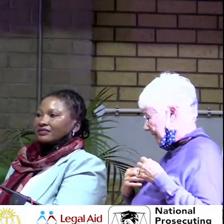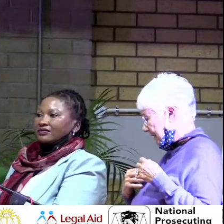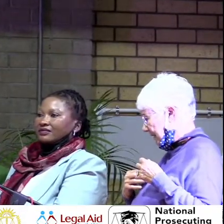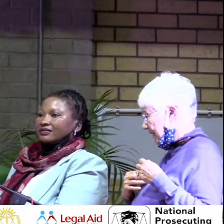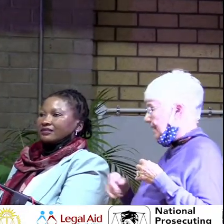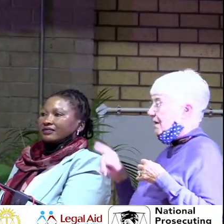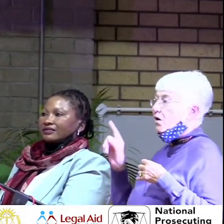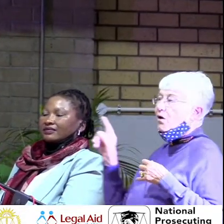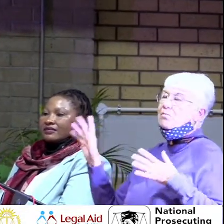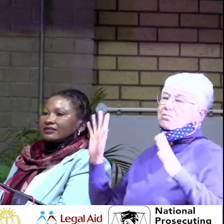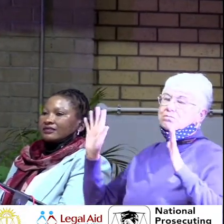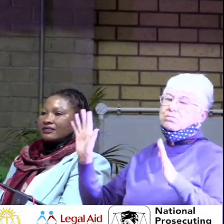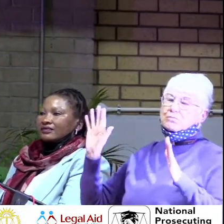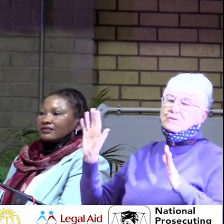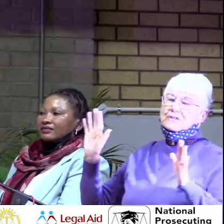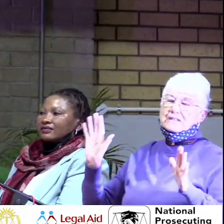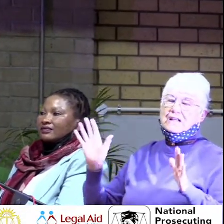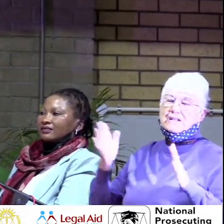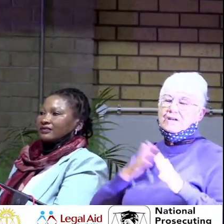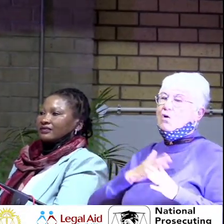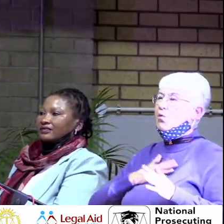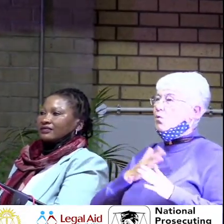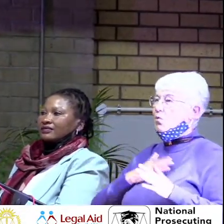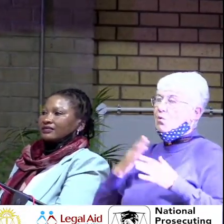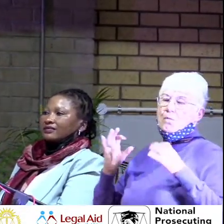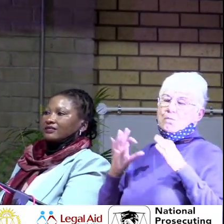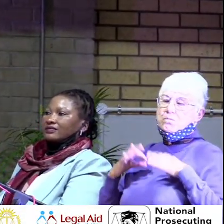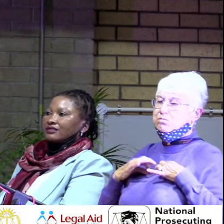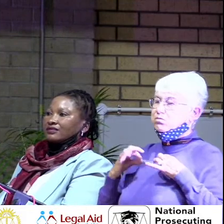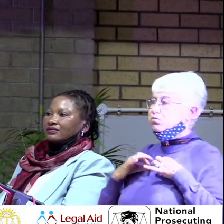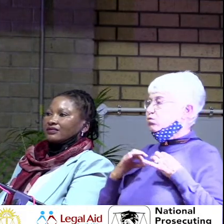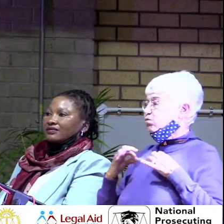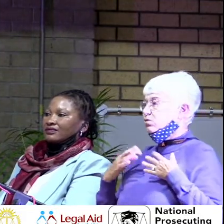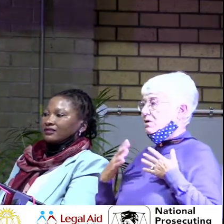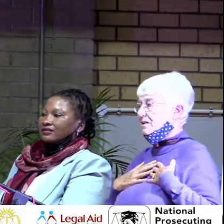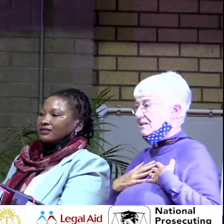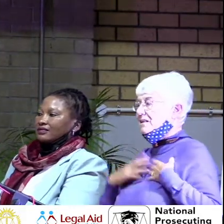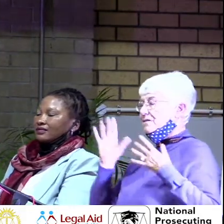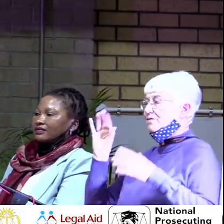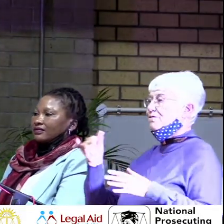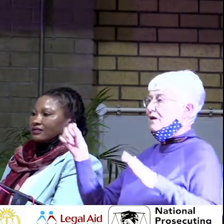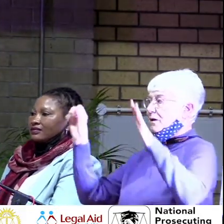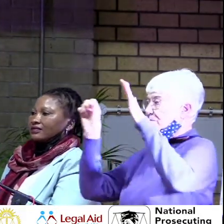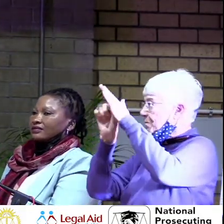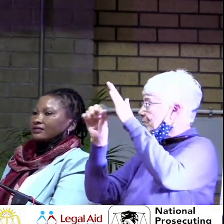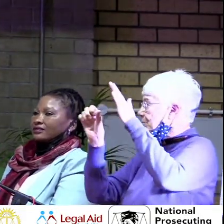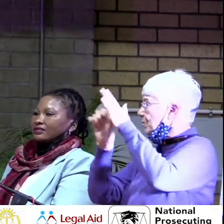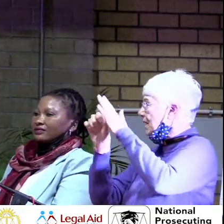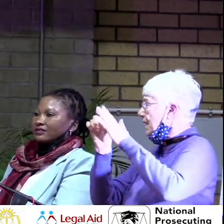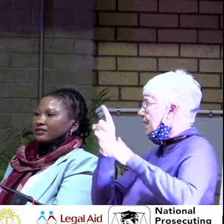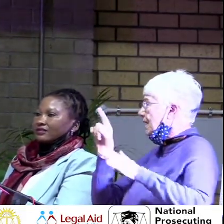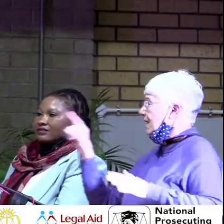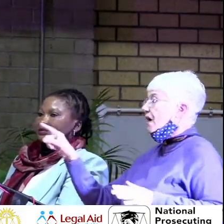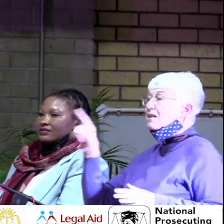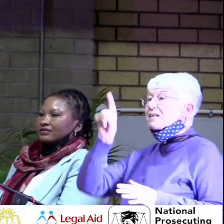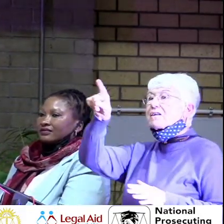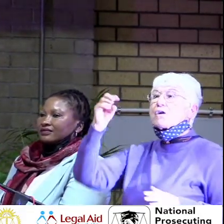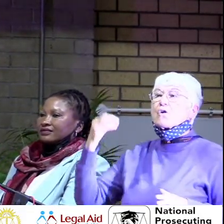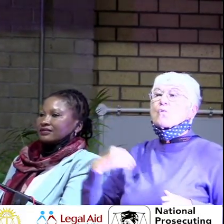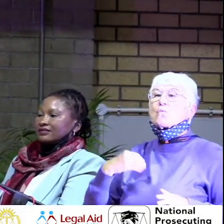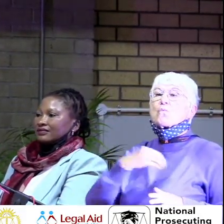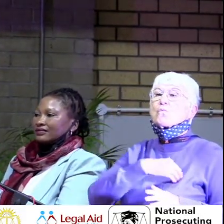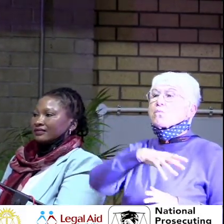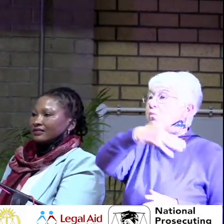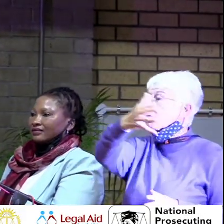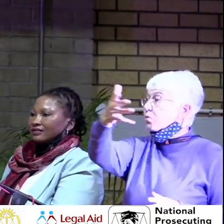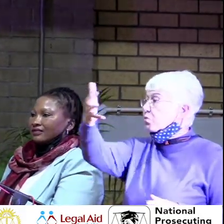are proud that you came here. Just being here alone is very important to us. I want to say to the woman out there, I want to say to the